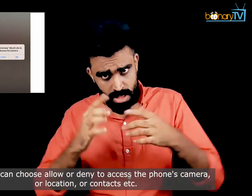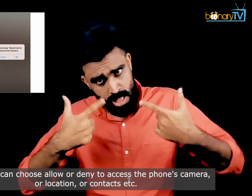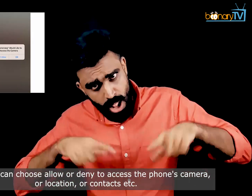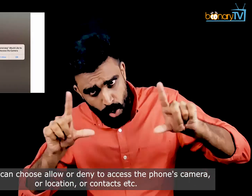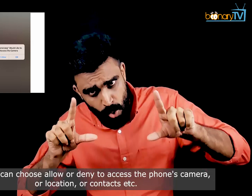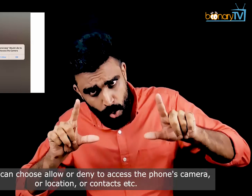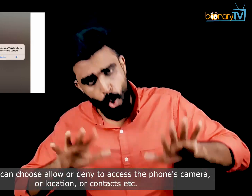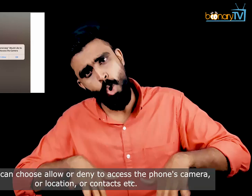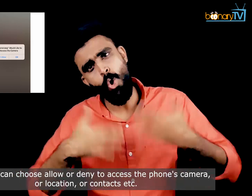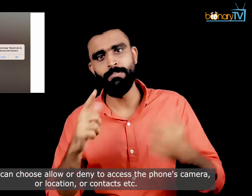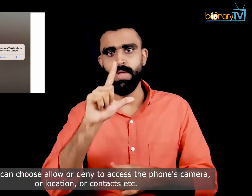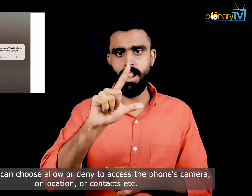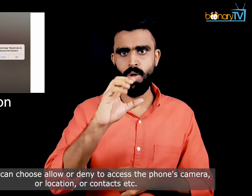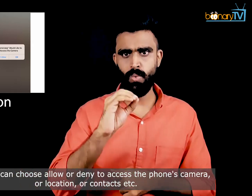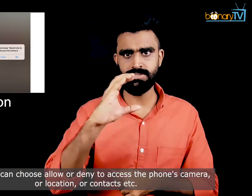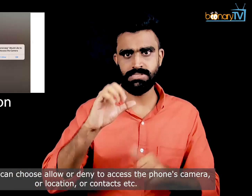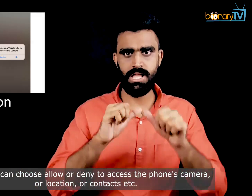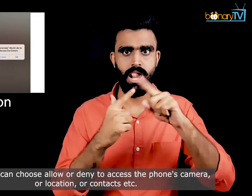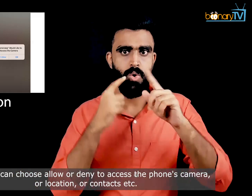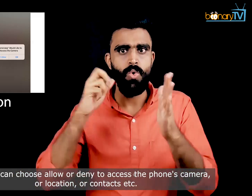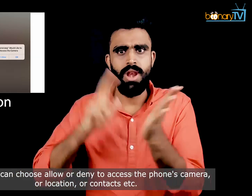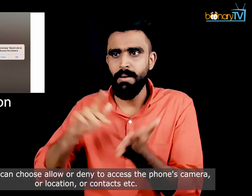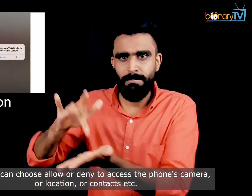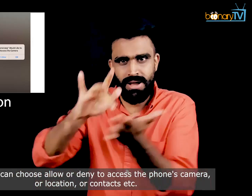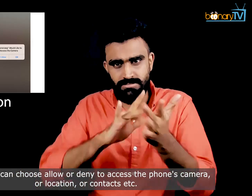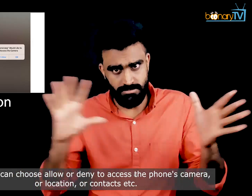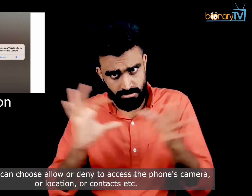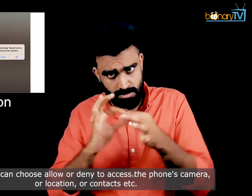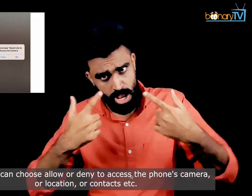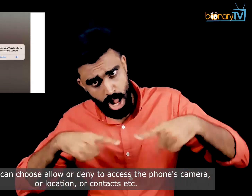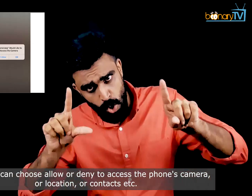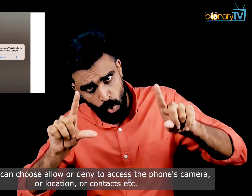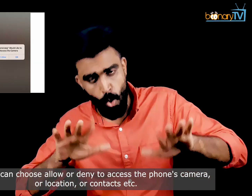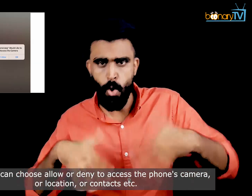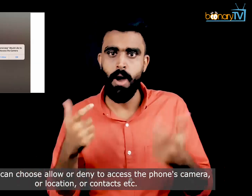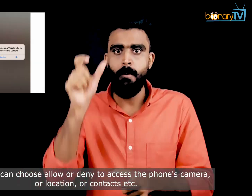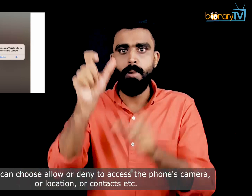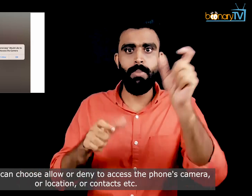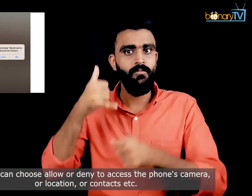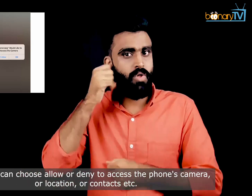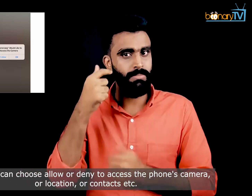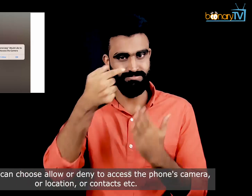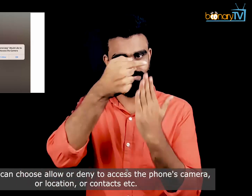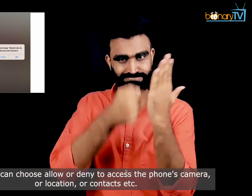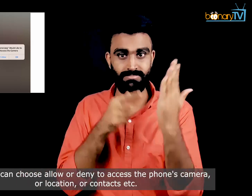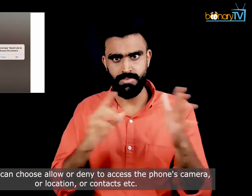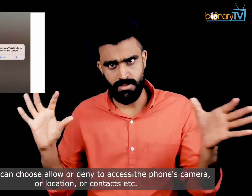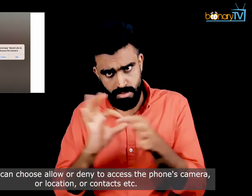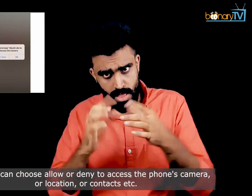the phone's camera or location or contacts, etc.